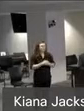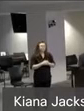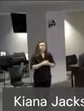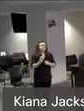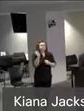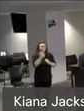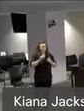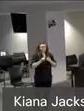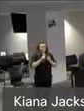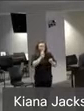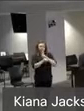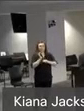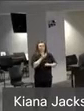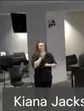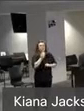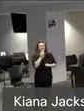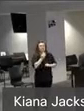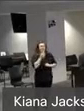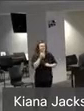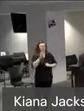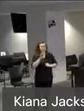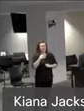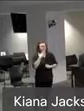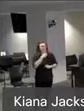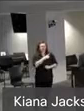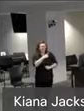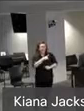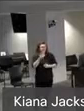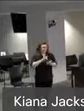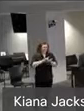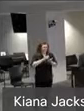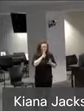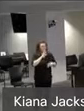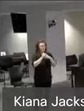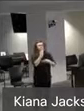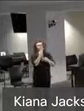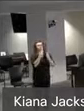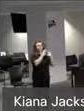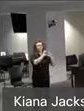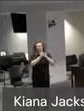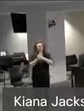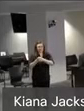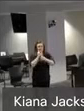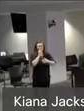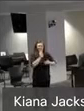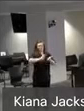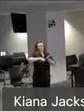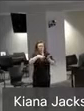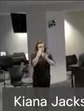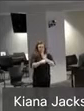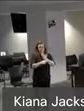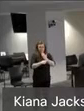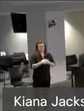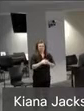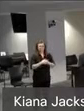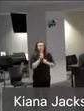changes to our diabetes medication. Two new classes will be added to the SHPP copay coinsurance waiver program for